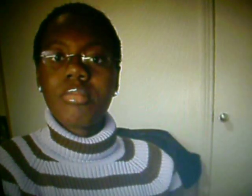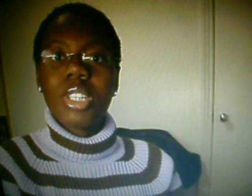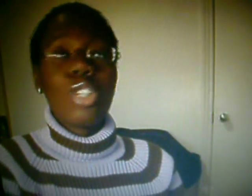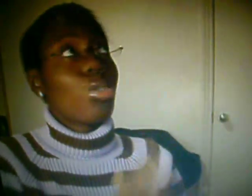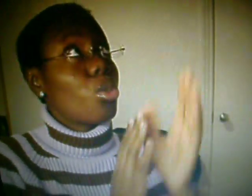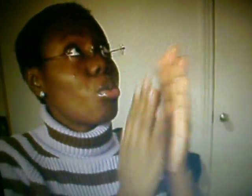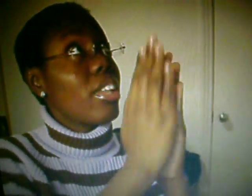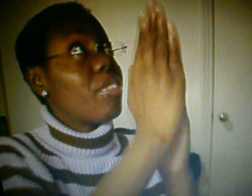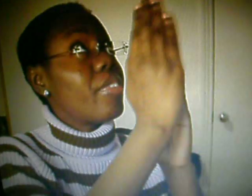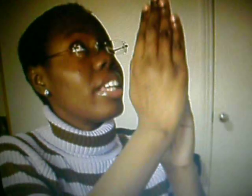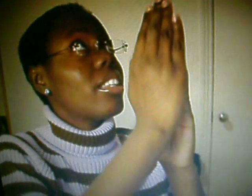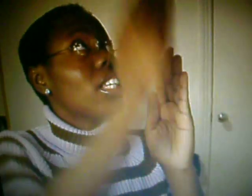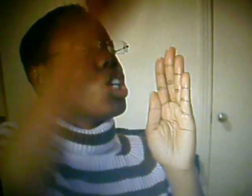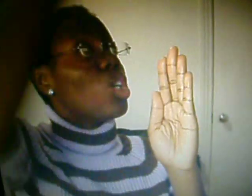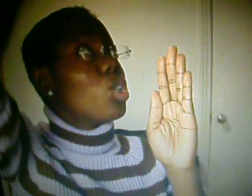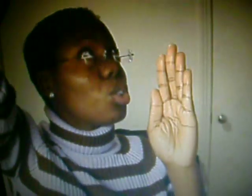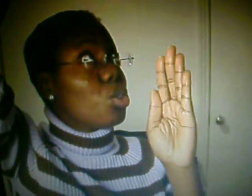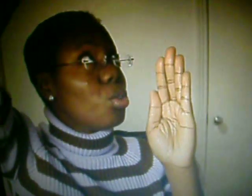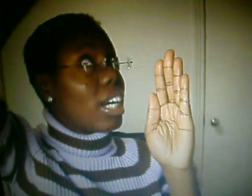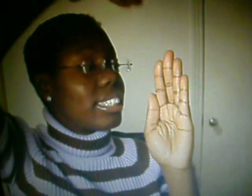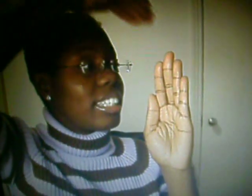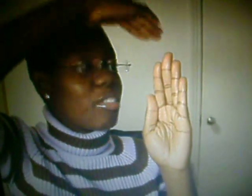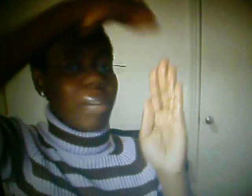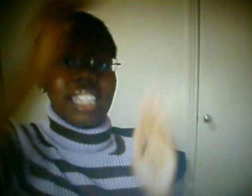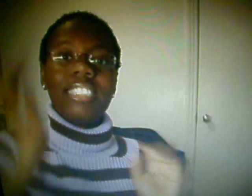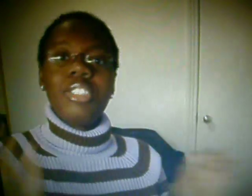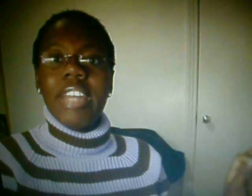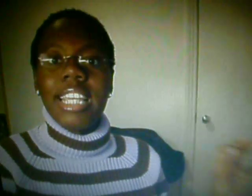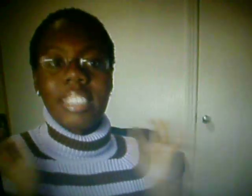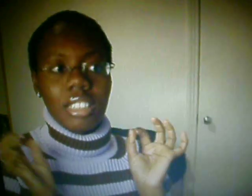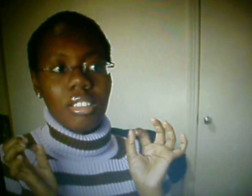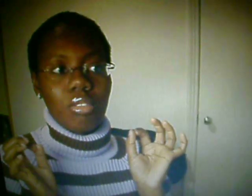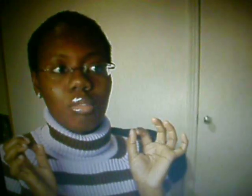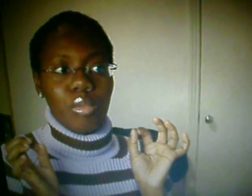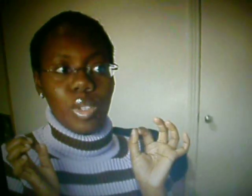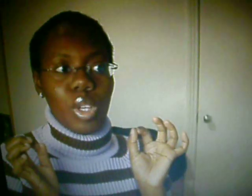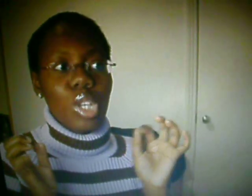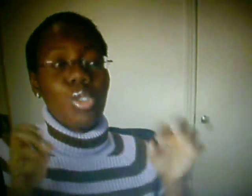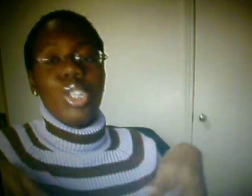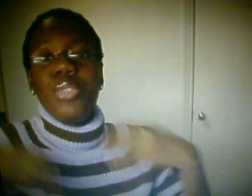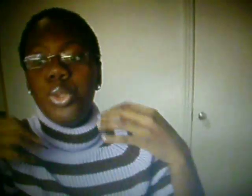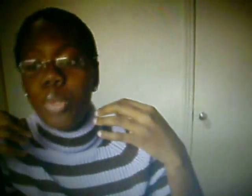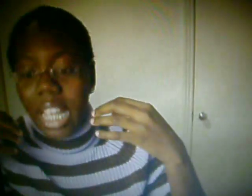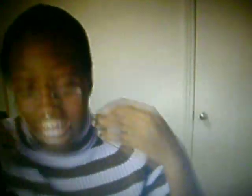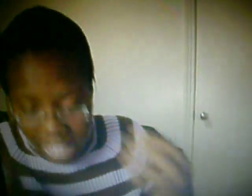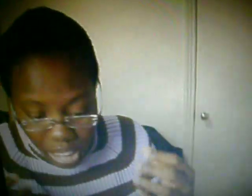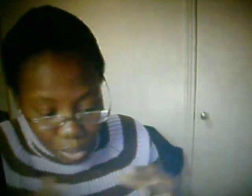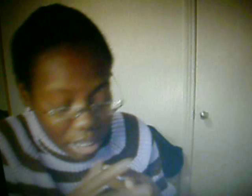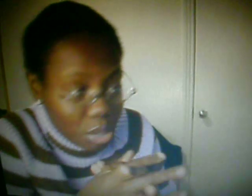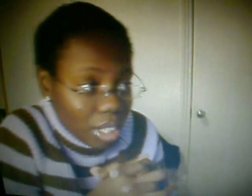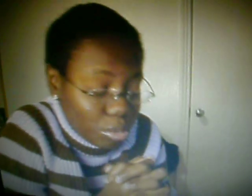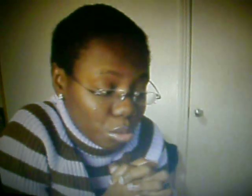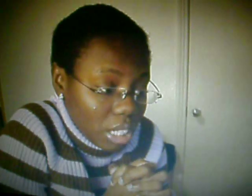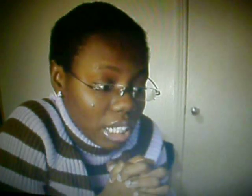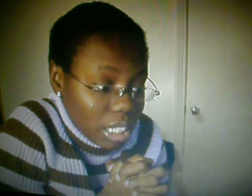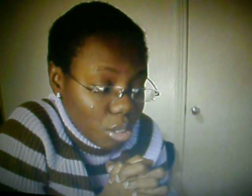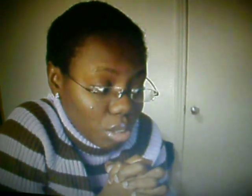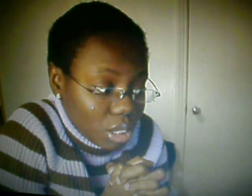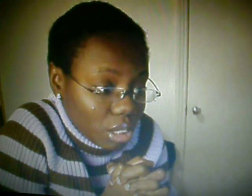So through that faith, you are saved by His grace. So if you do anything, if you think you have to keep